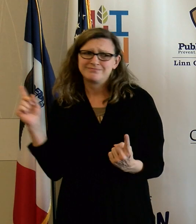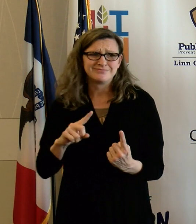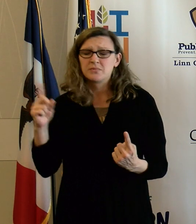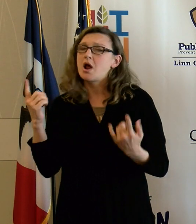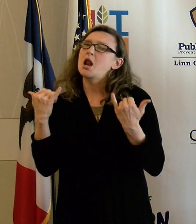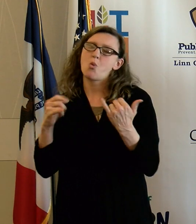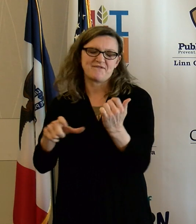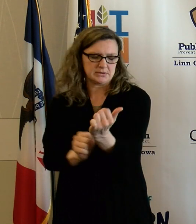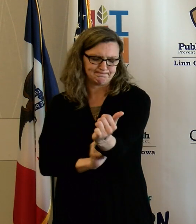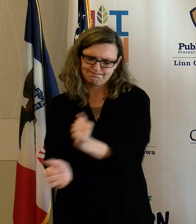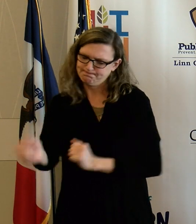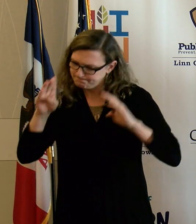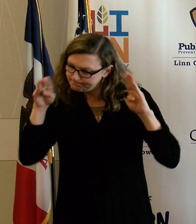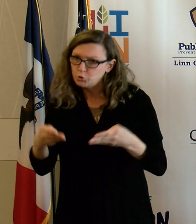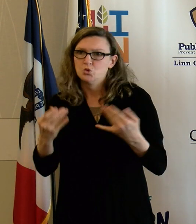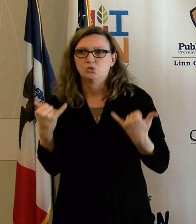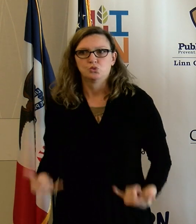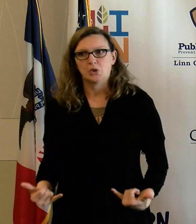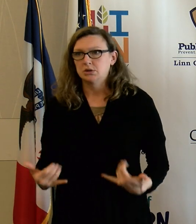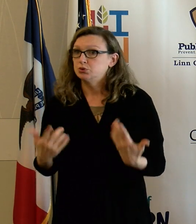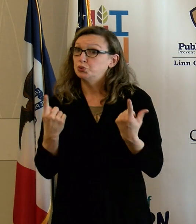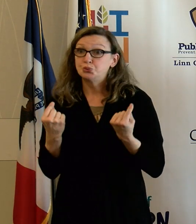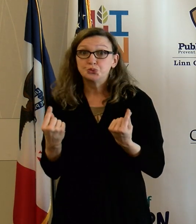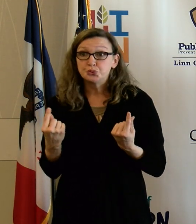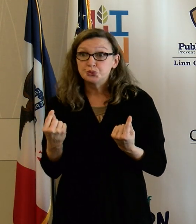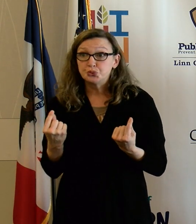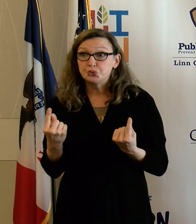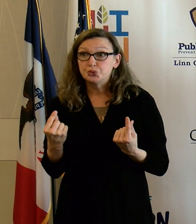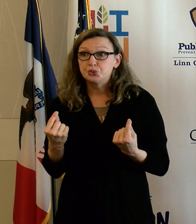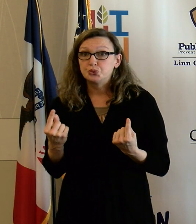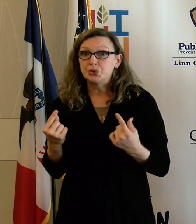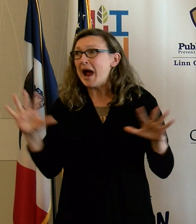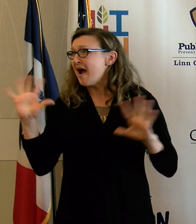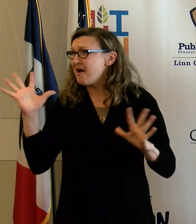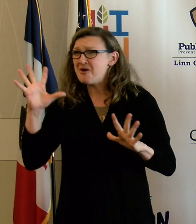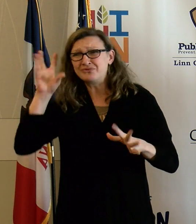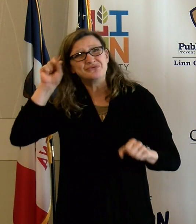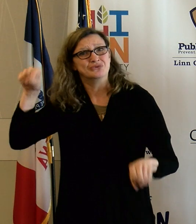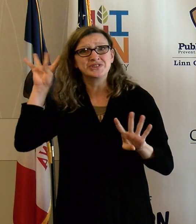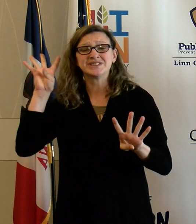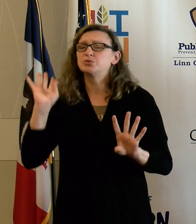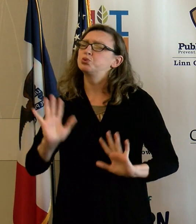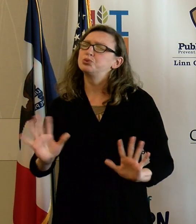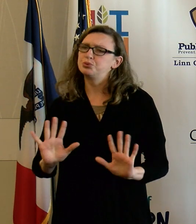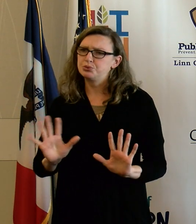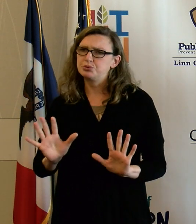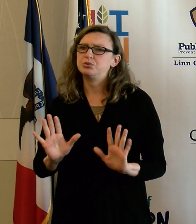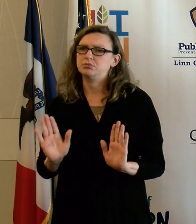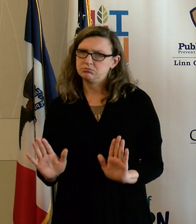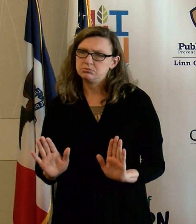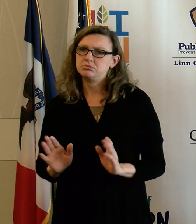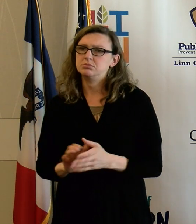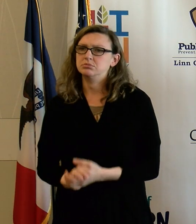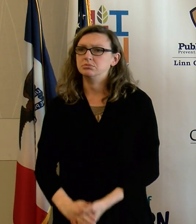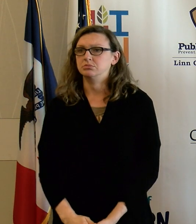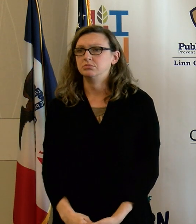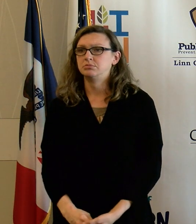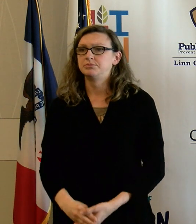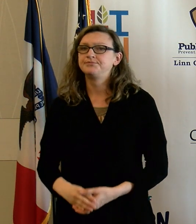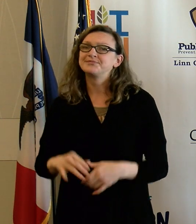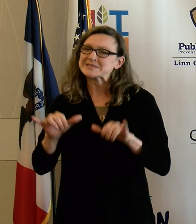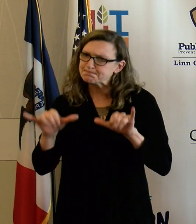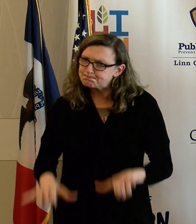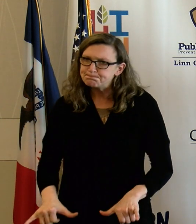cannot overreact. It's impossible to do that. These calls for social distancing and sheltering in